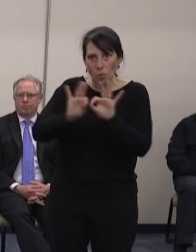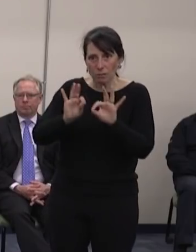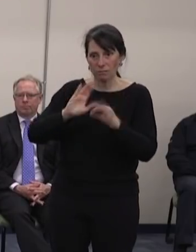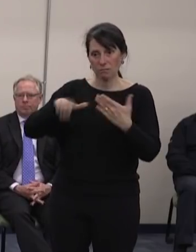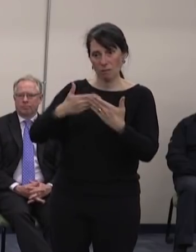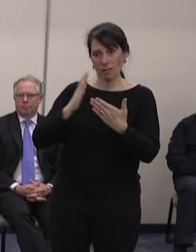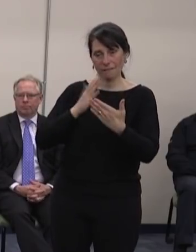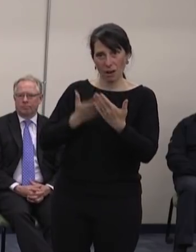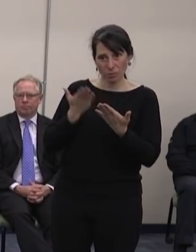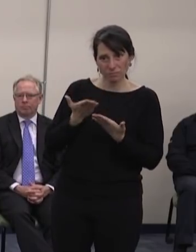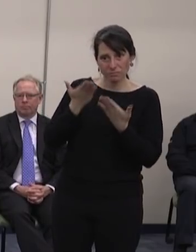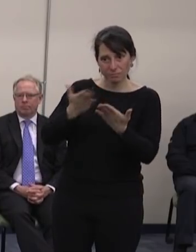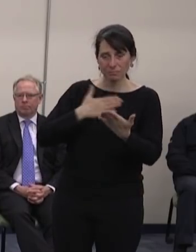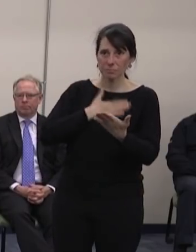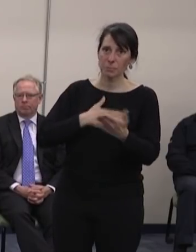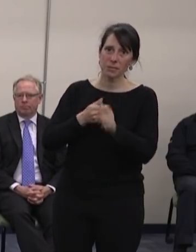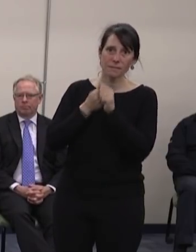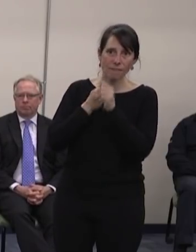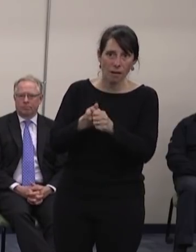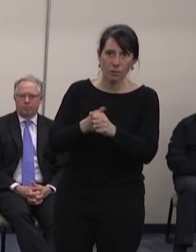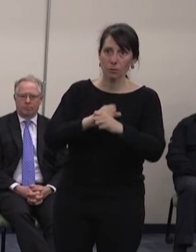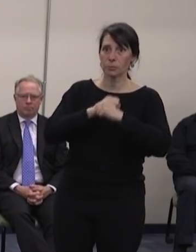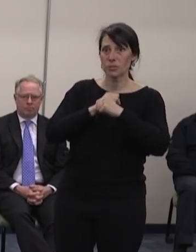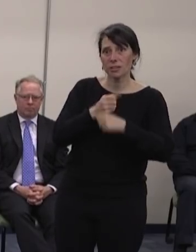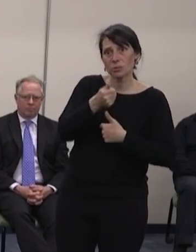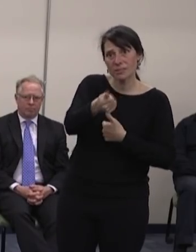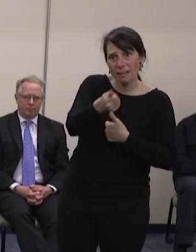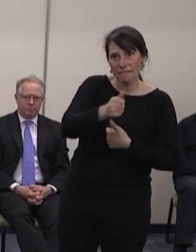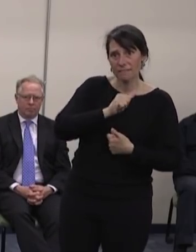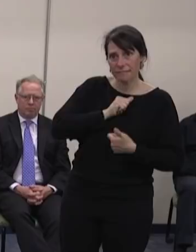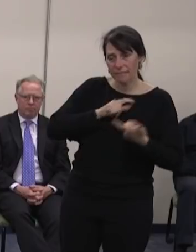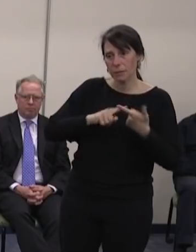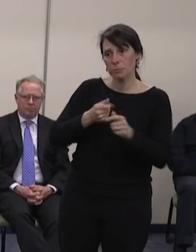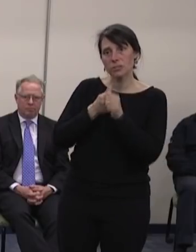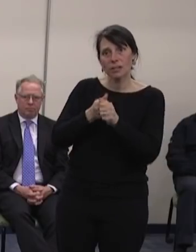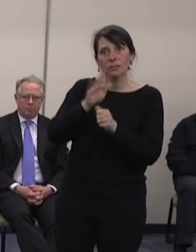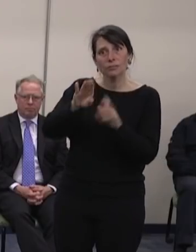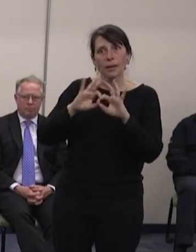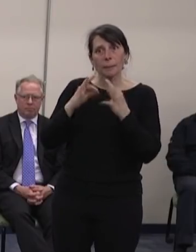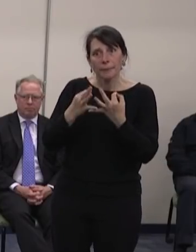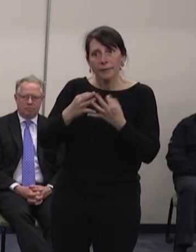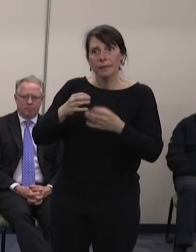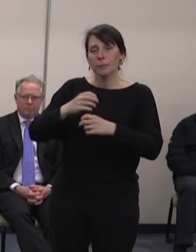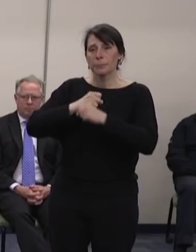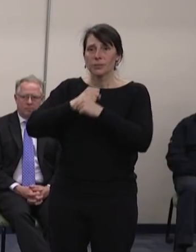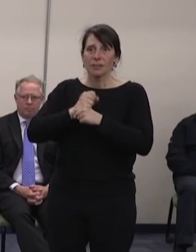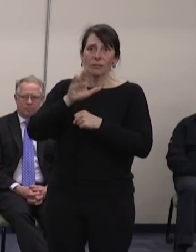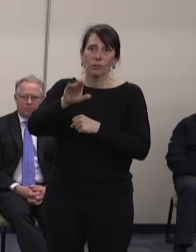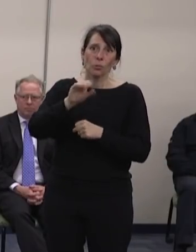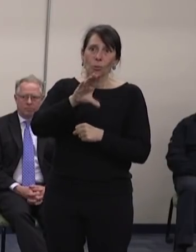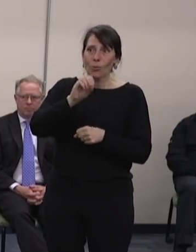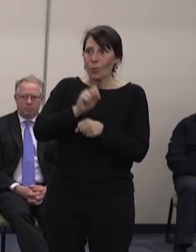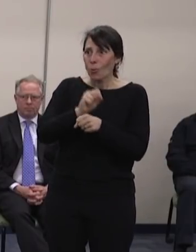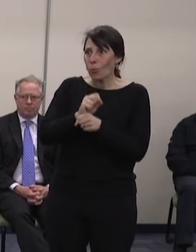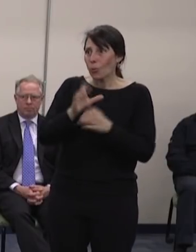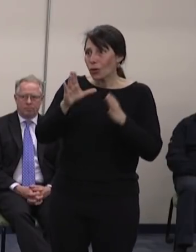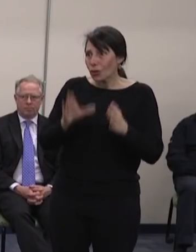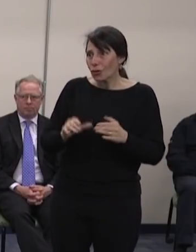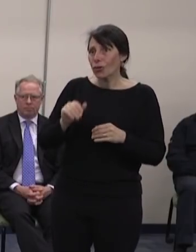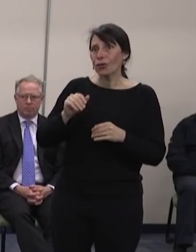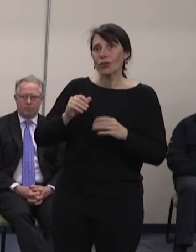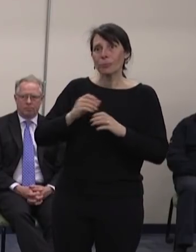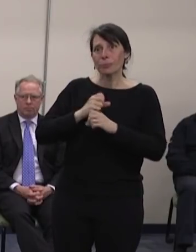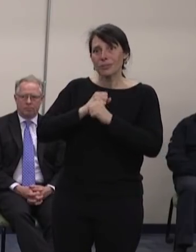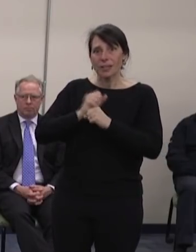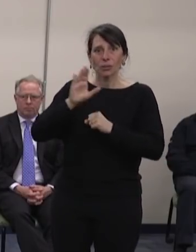protect themselves, their family, their friends, their coworkers, their customers, and our